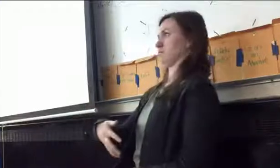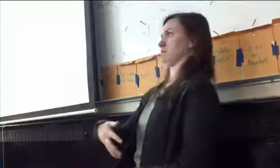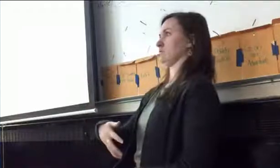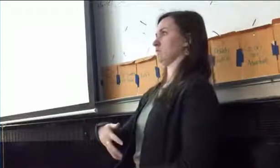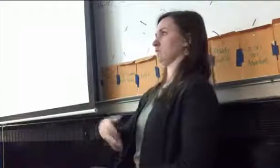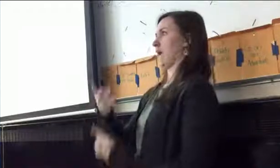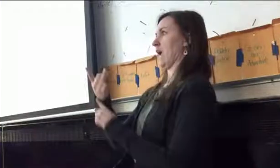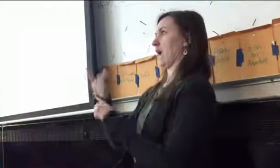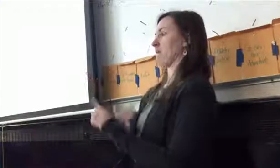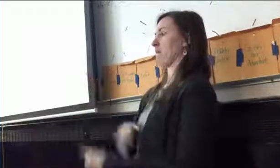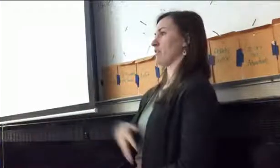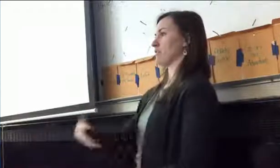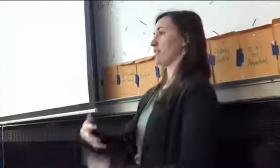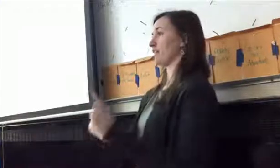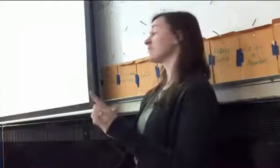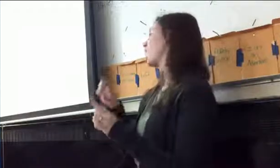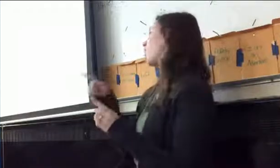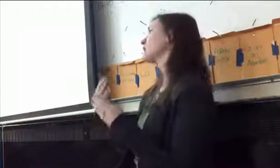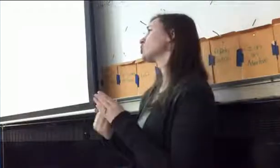months pregnant.